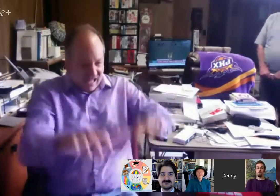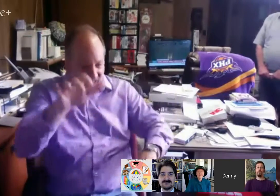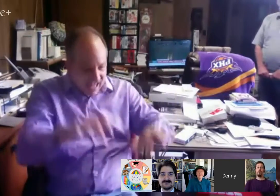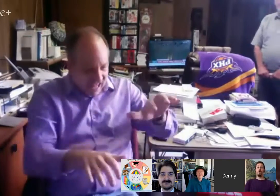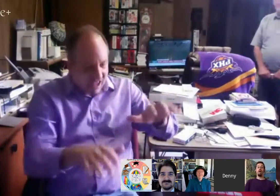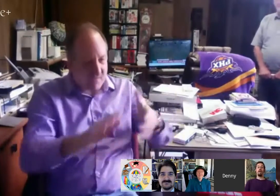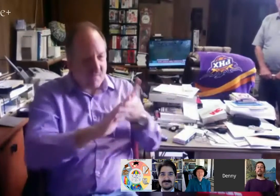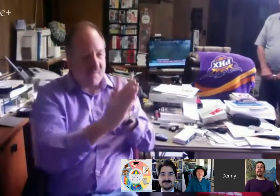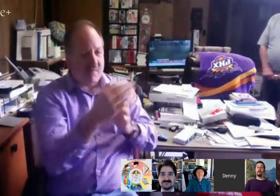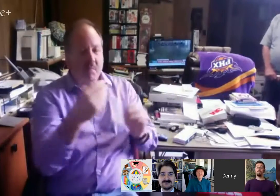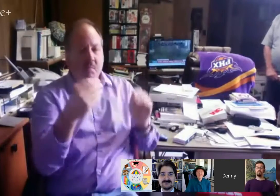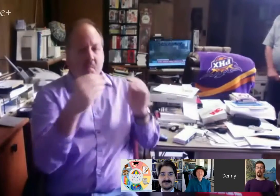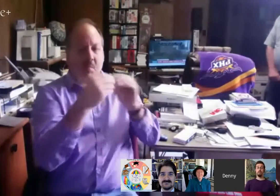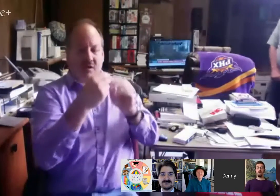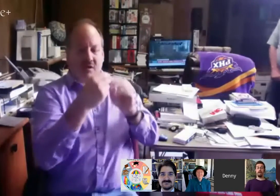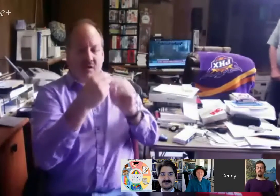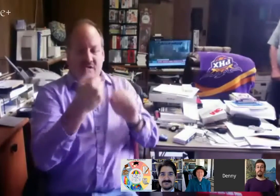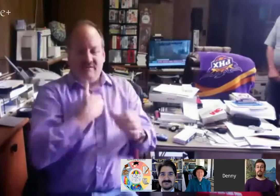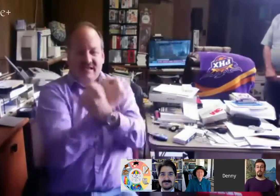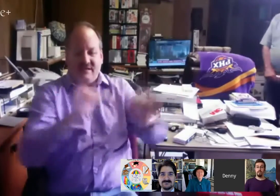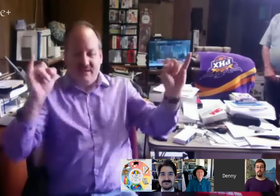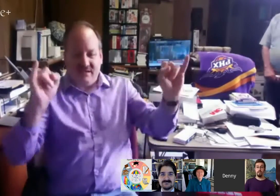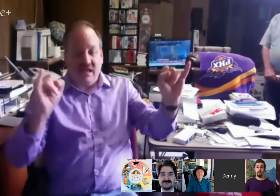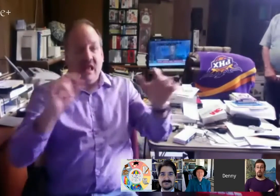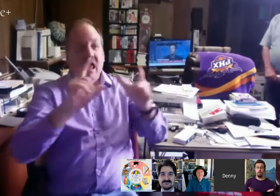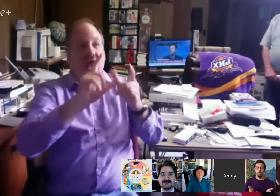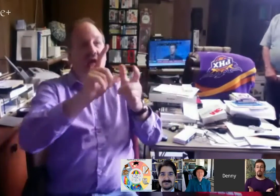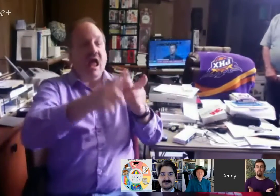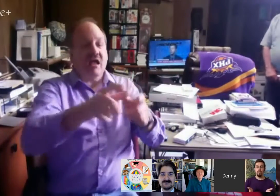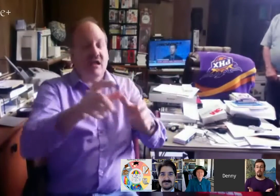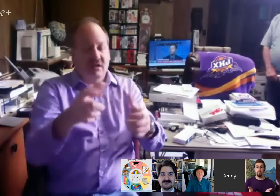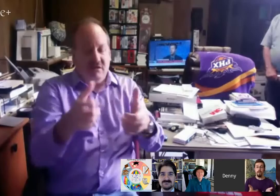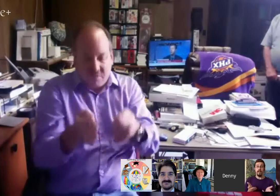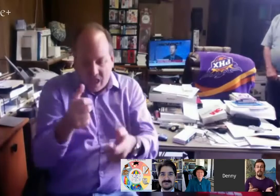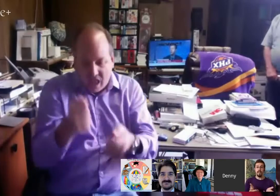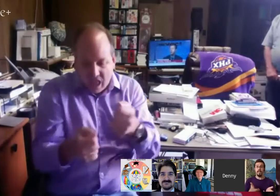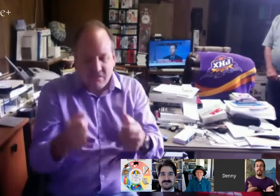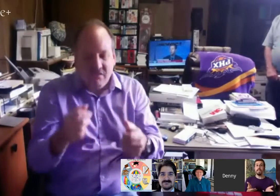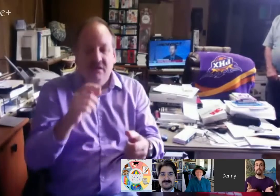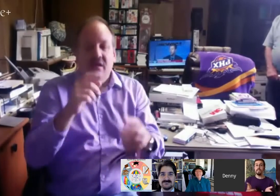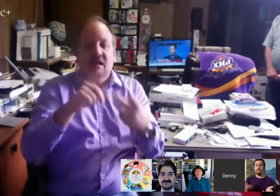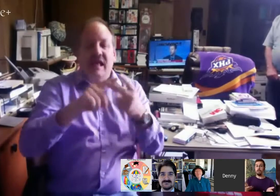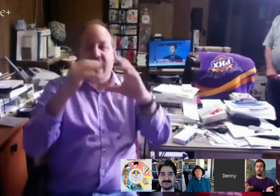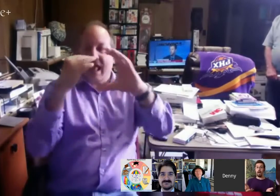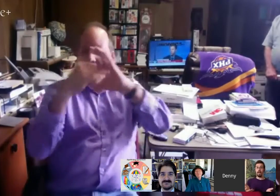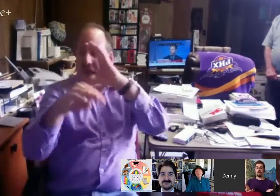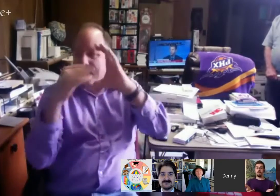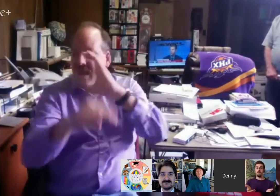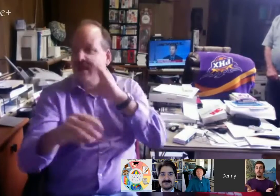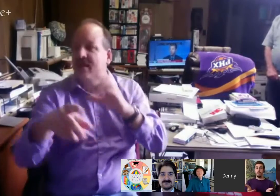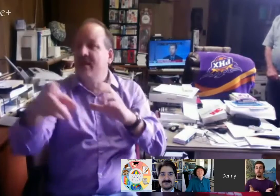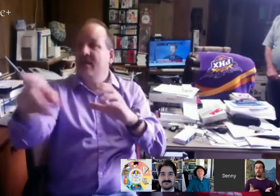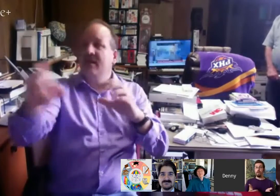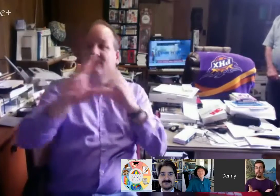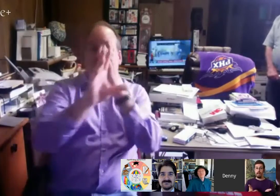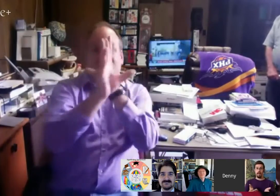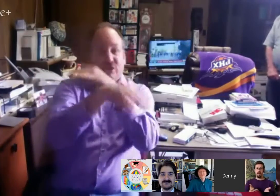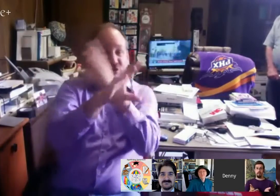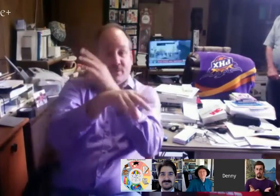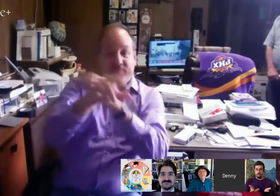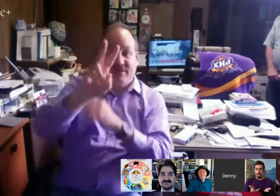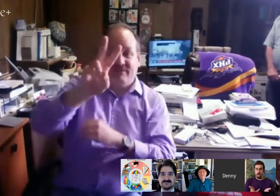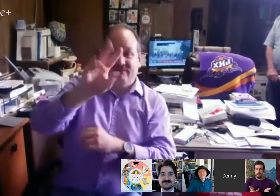to help you. Now we were able to finally then get the TTYs, and we